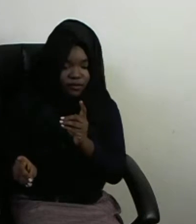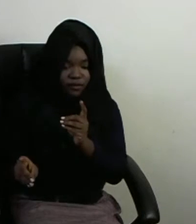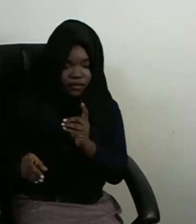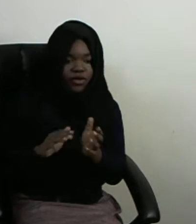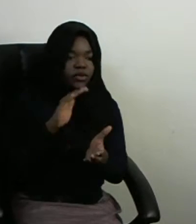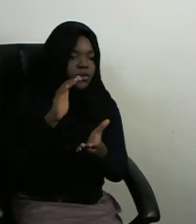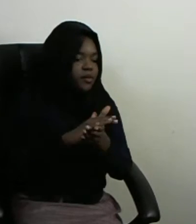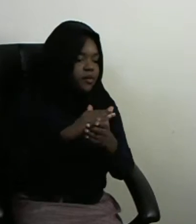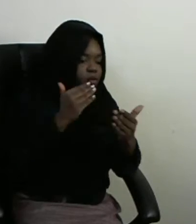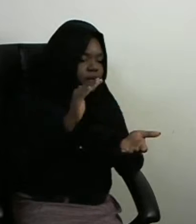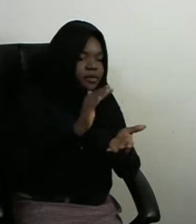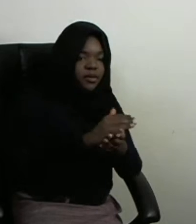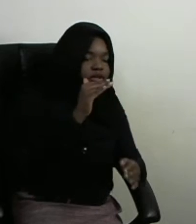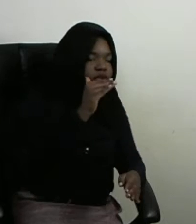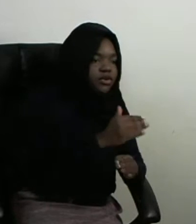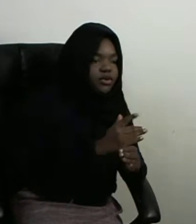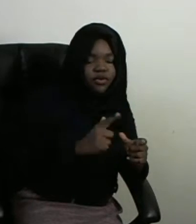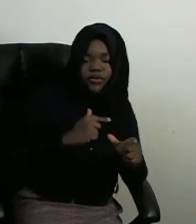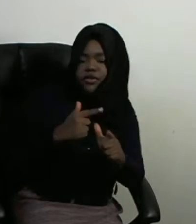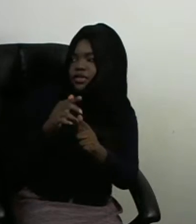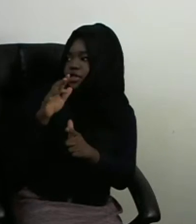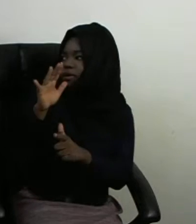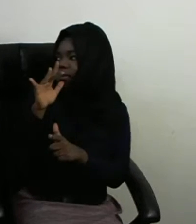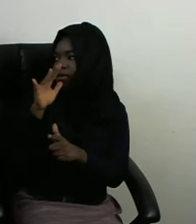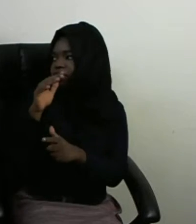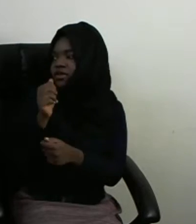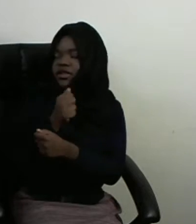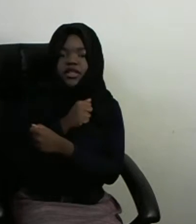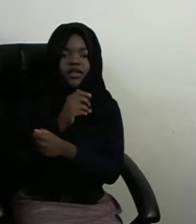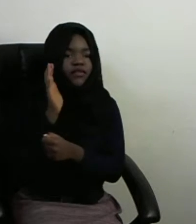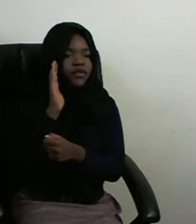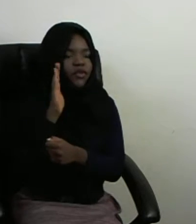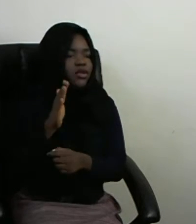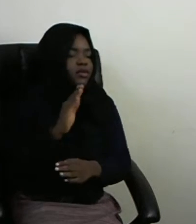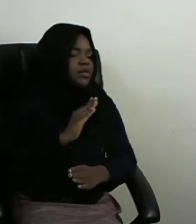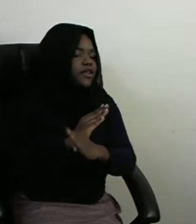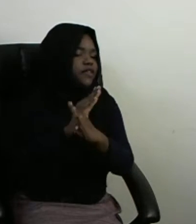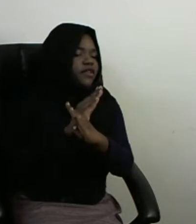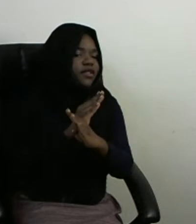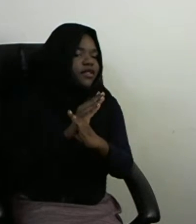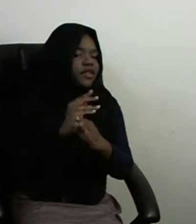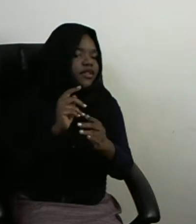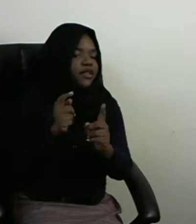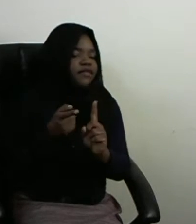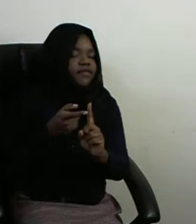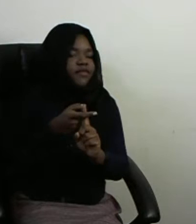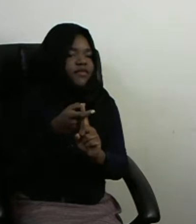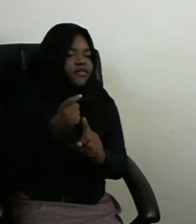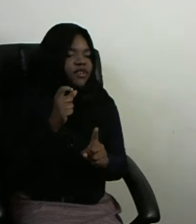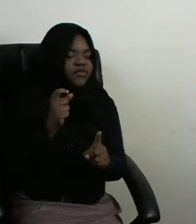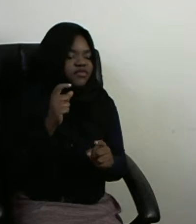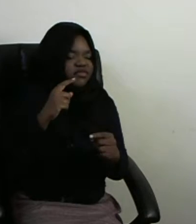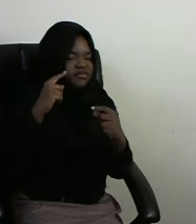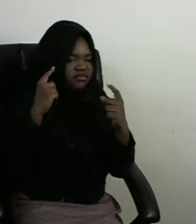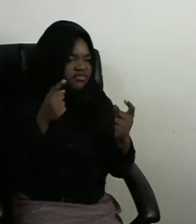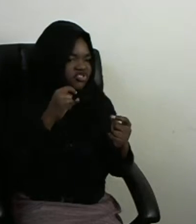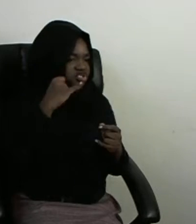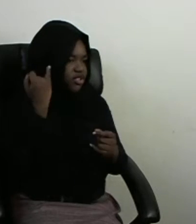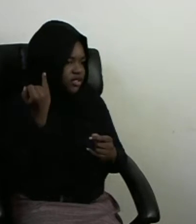you marry the daughter, the mother, her love would prevent her from being envious